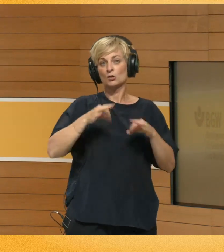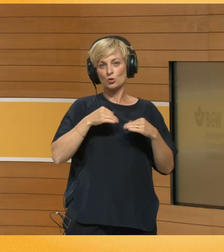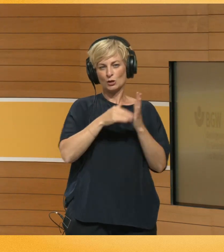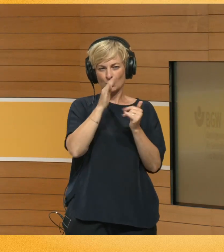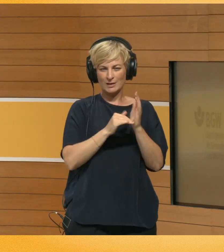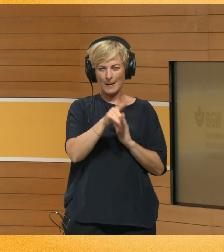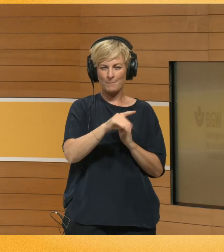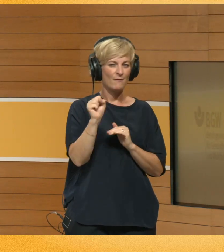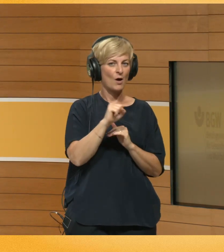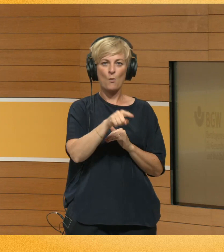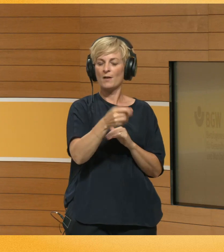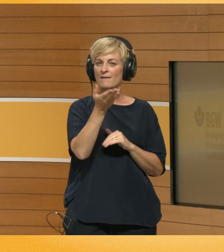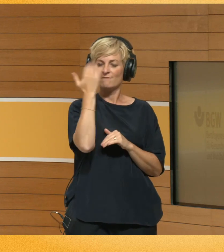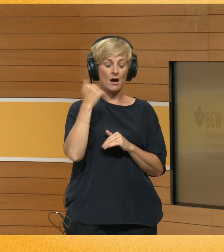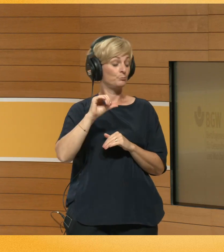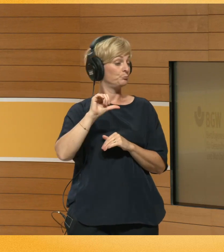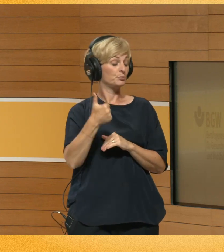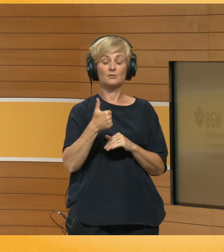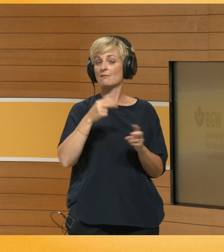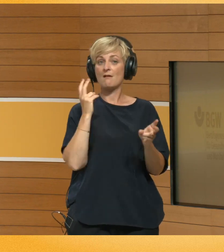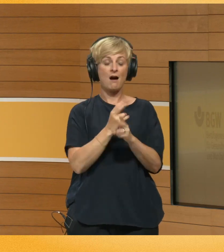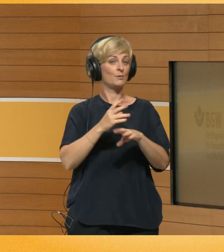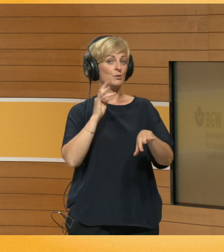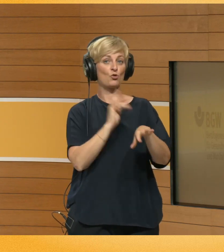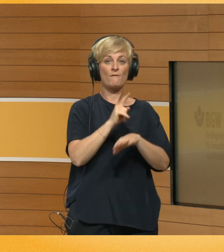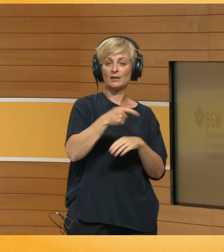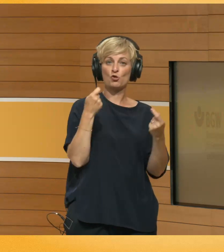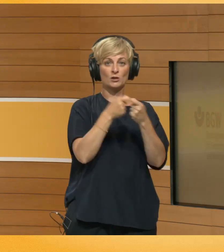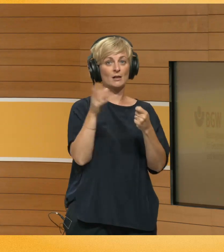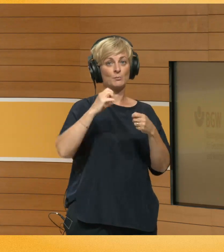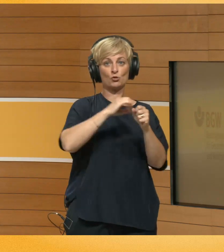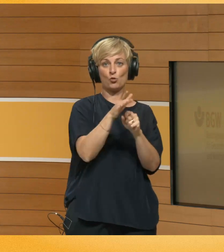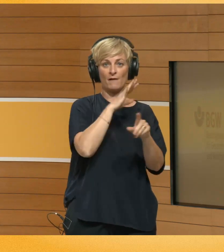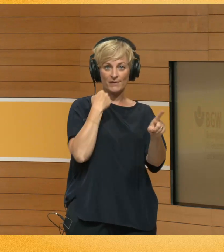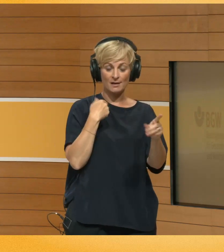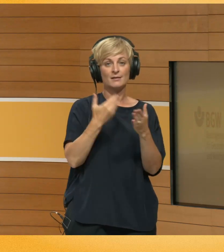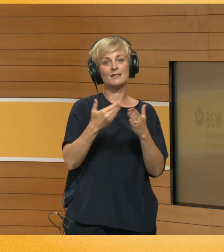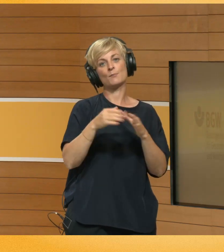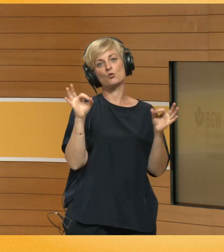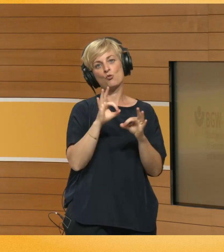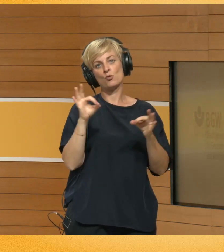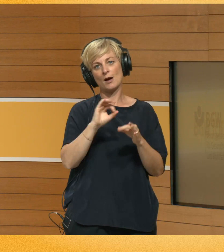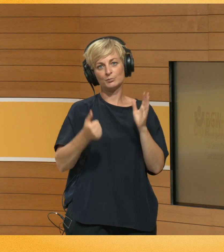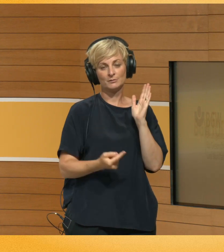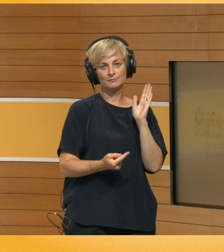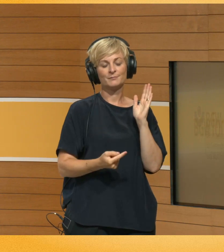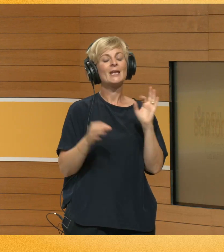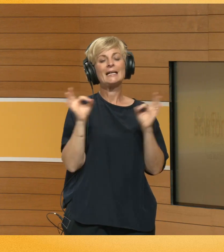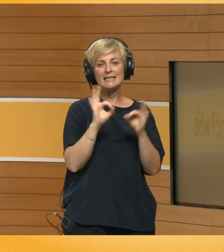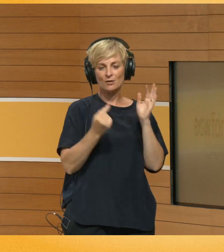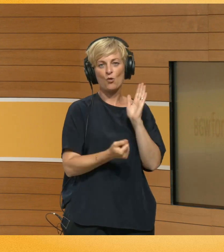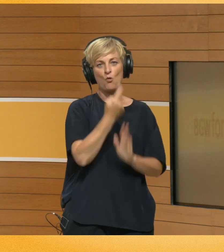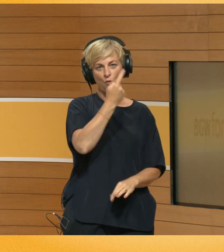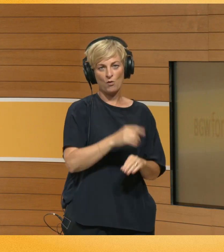exposed. And so all the projections from various countries prioritize healthcare workers.